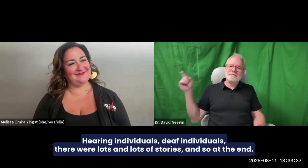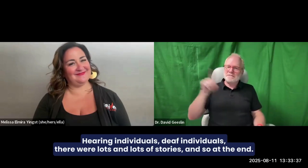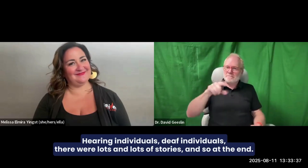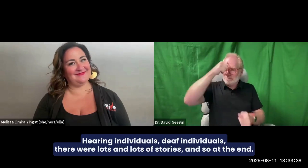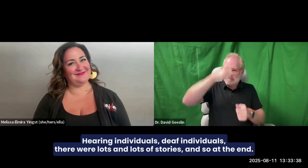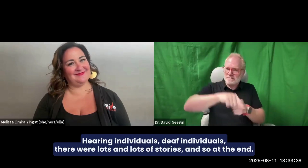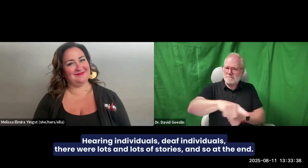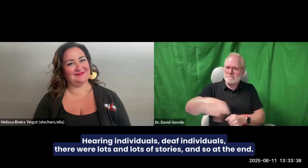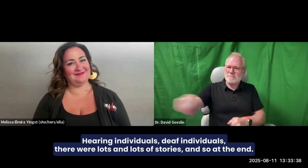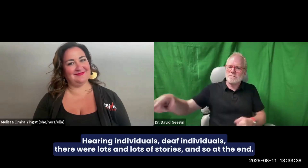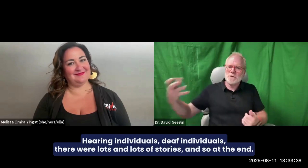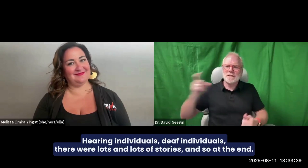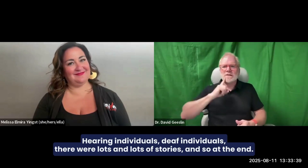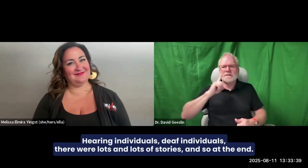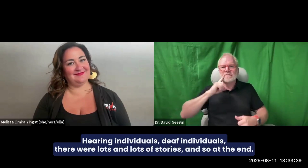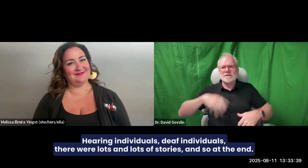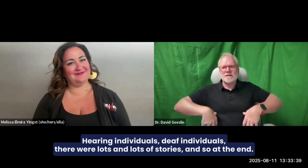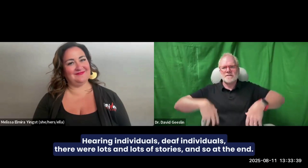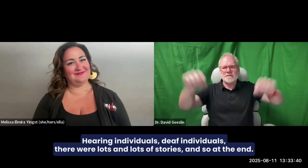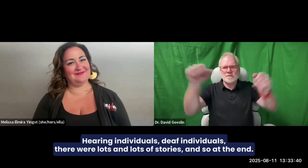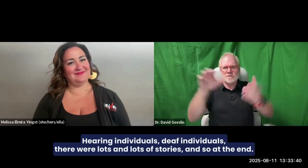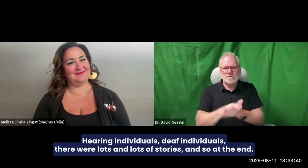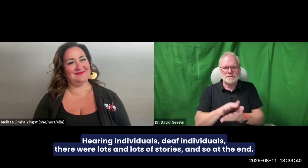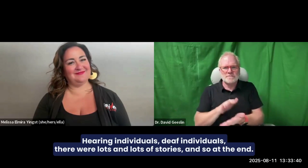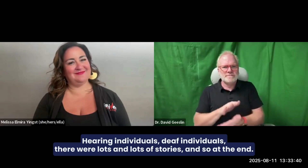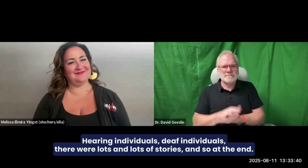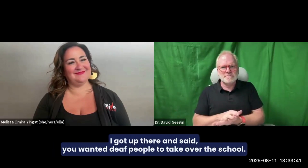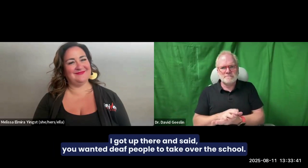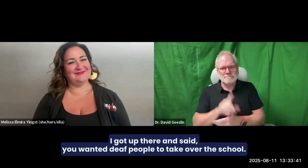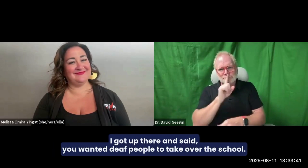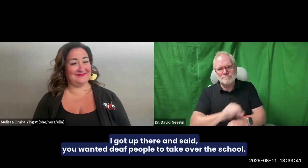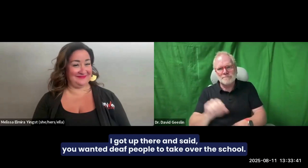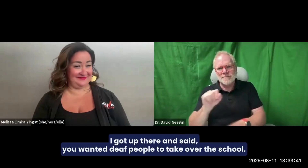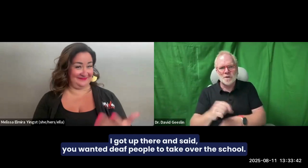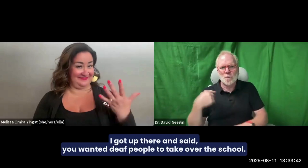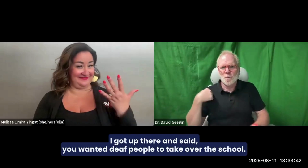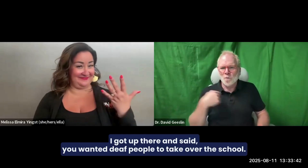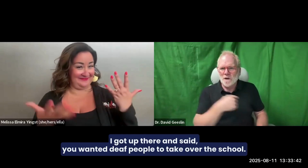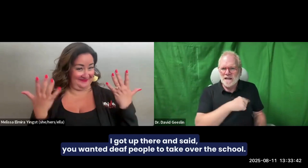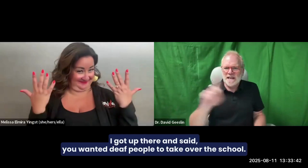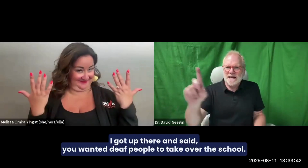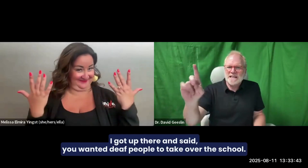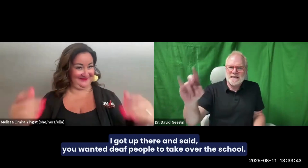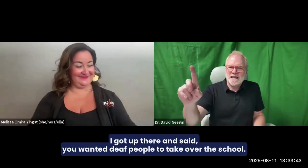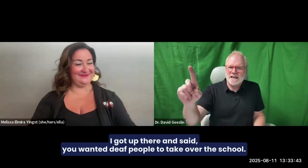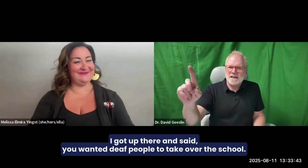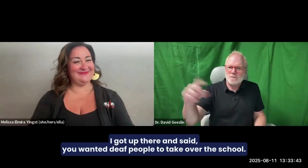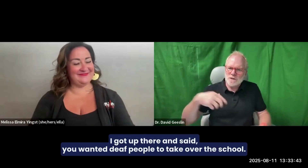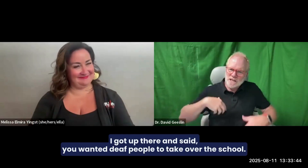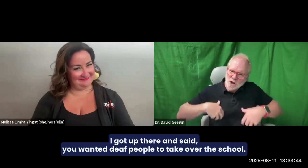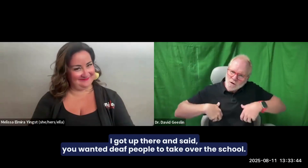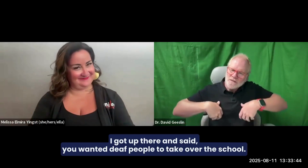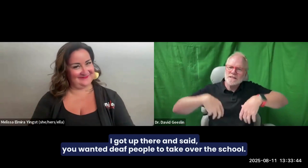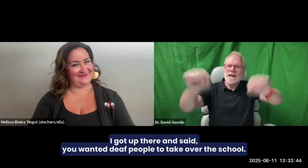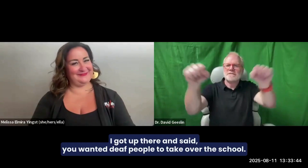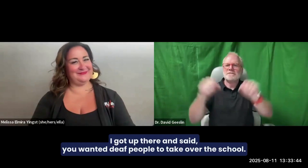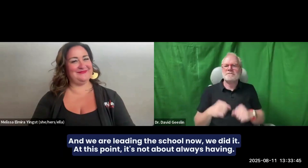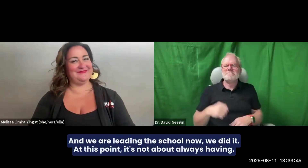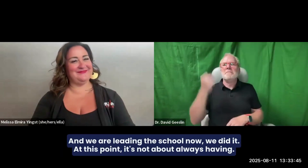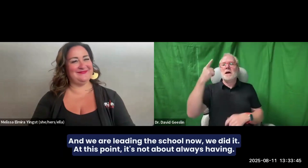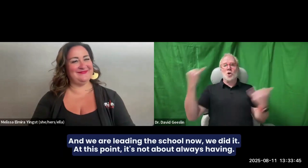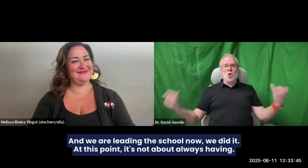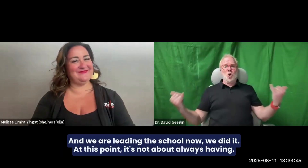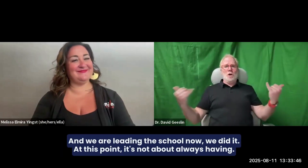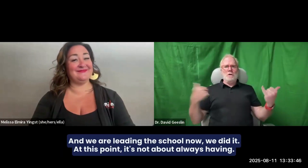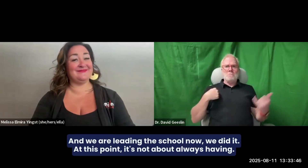deaf individuals. There were lots and lots of stories. And so at the end, I got up there and said, you wanted deaf people to take over the